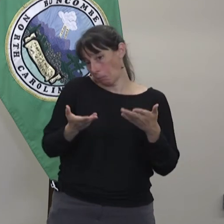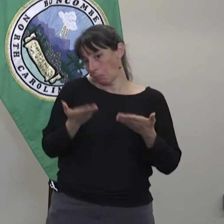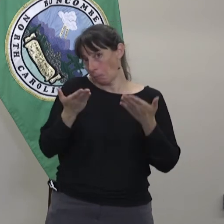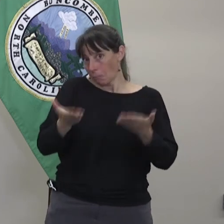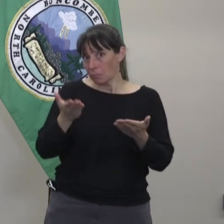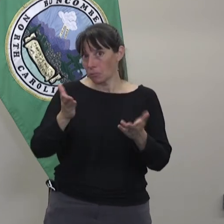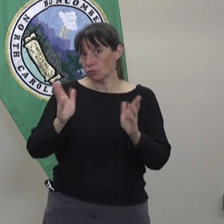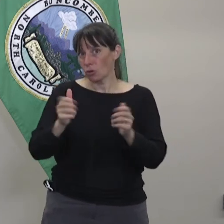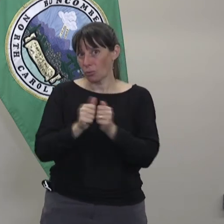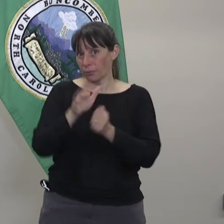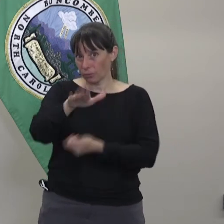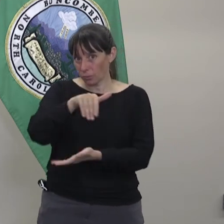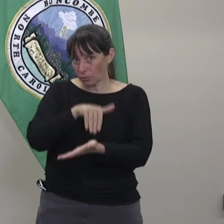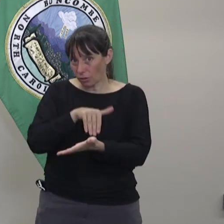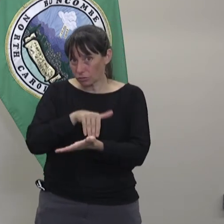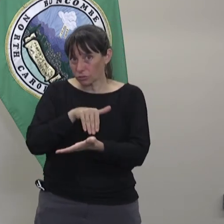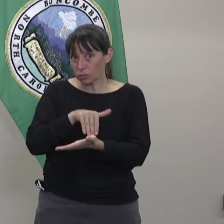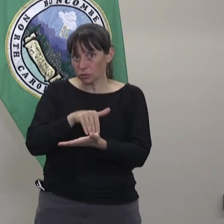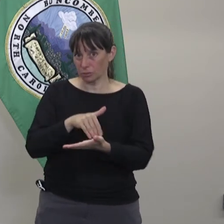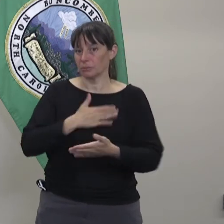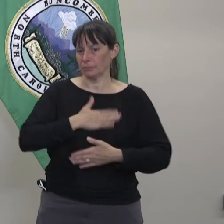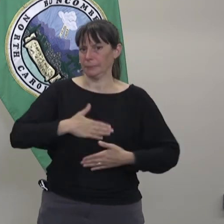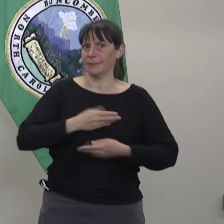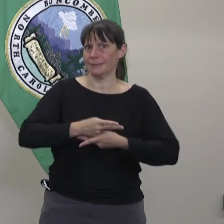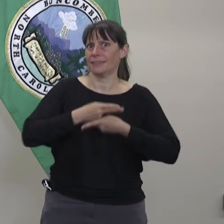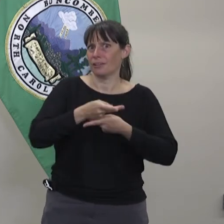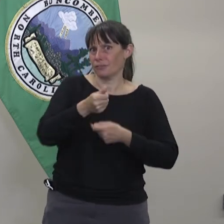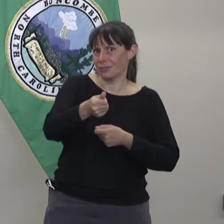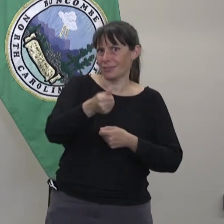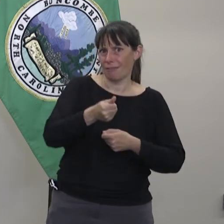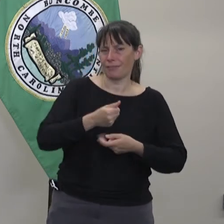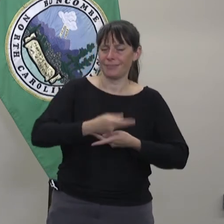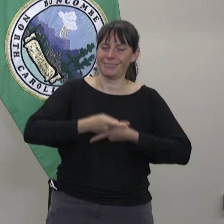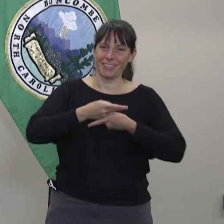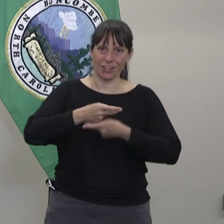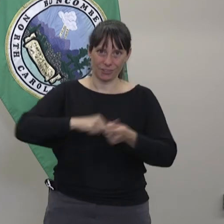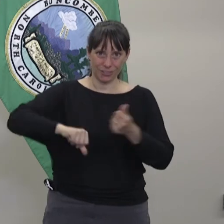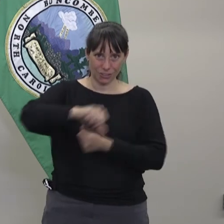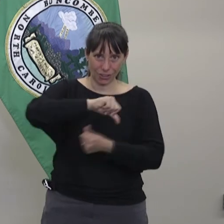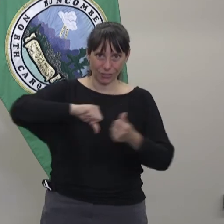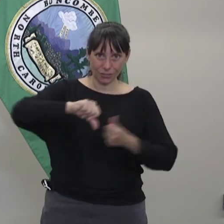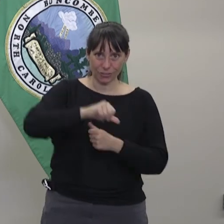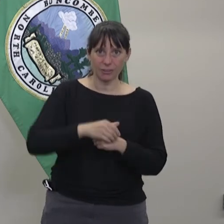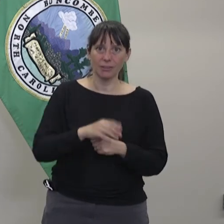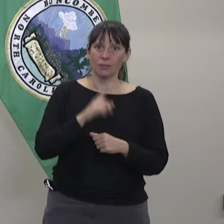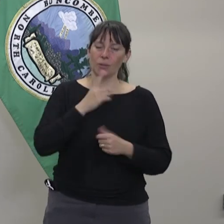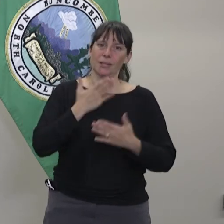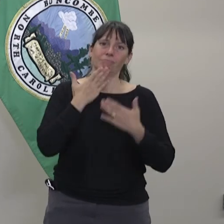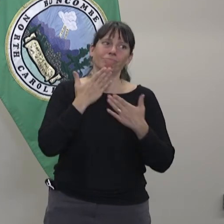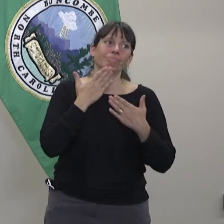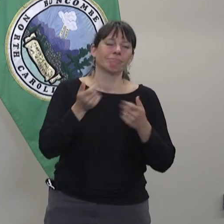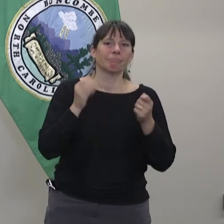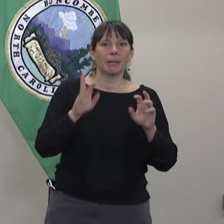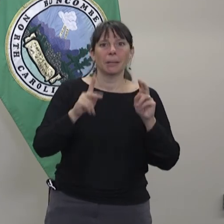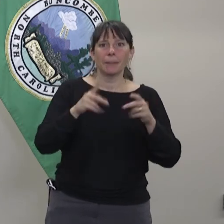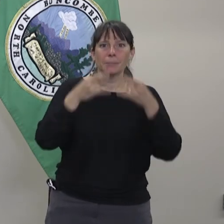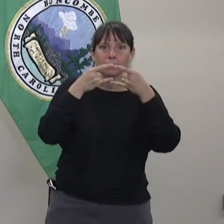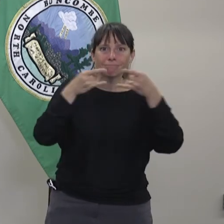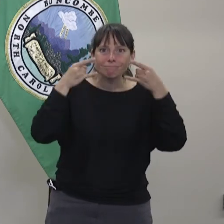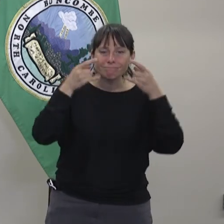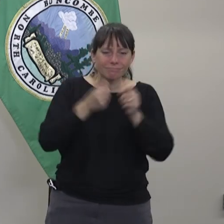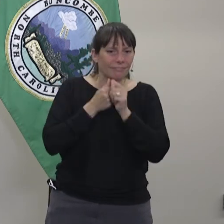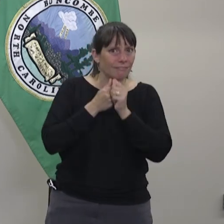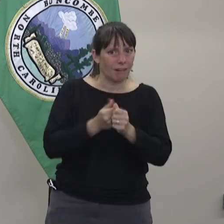We do appreciate the compliance to the face covering mandates that we've been seeing where social distancing can be harder to achieve.